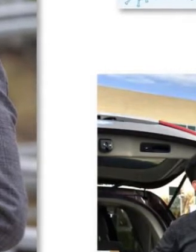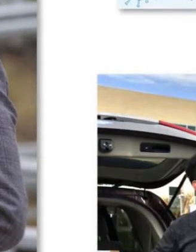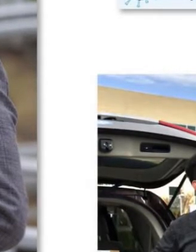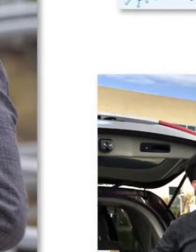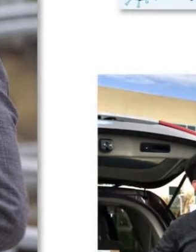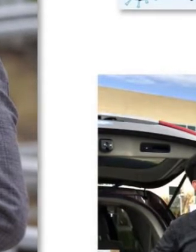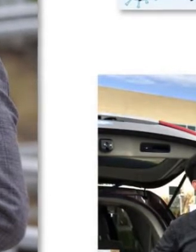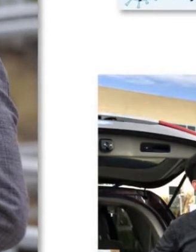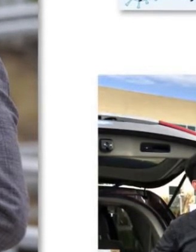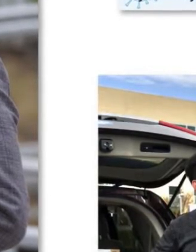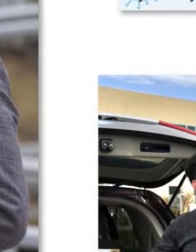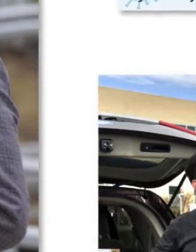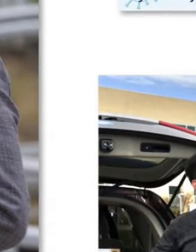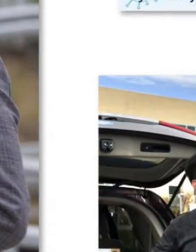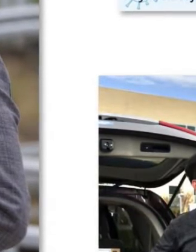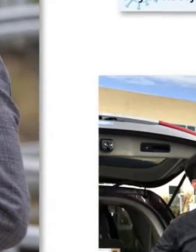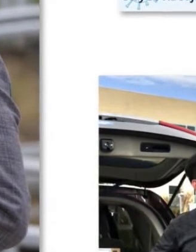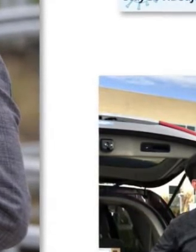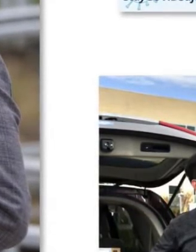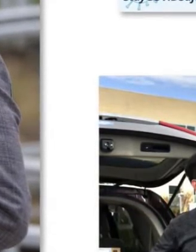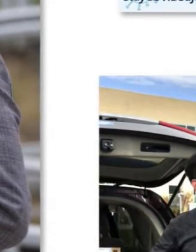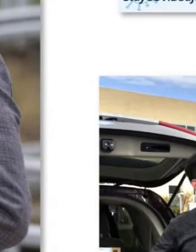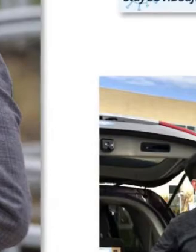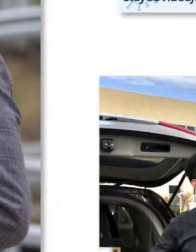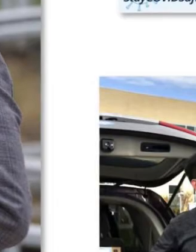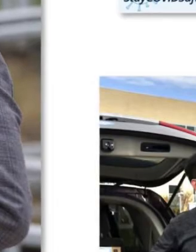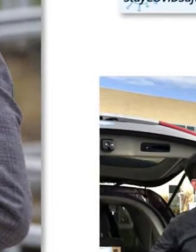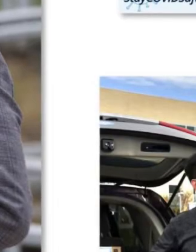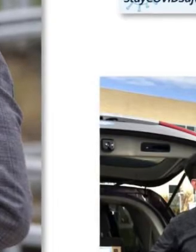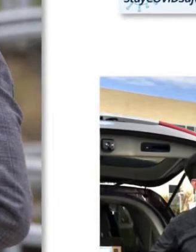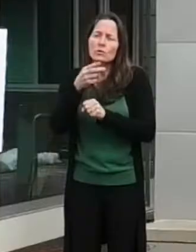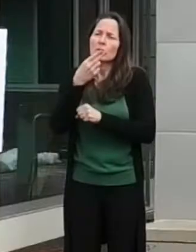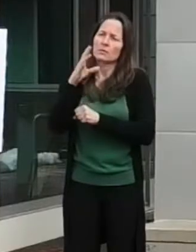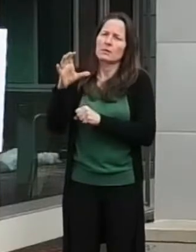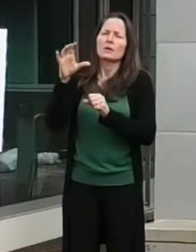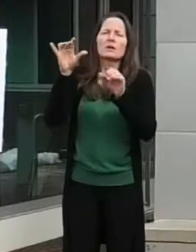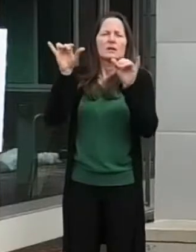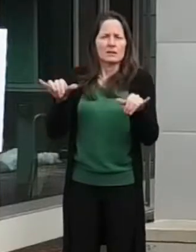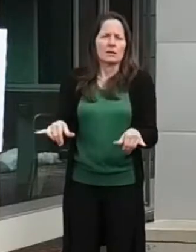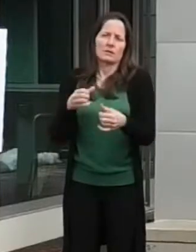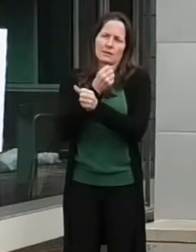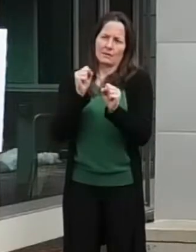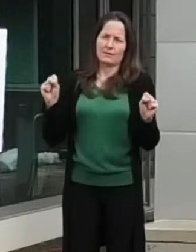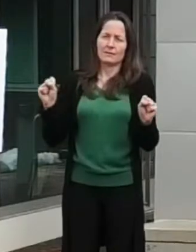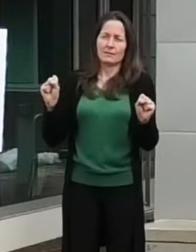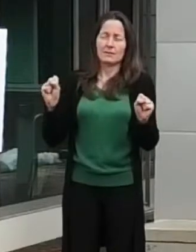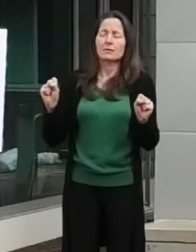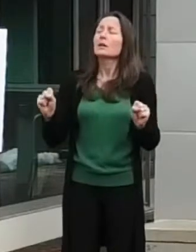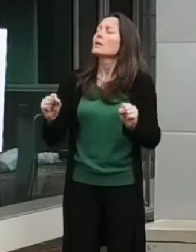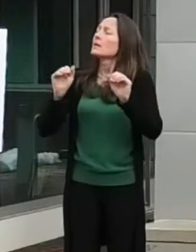County to stay COVID safe. The campaign includes